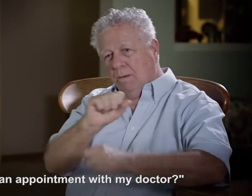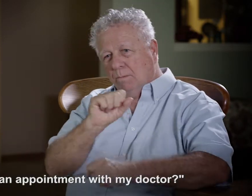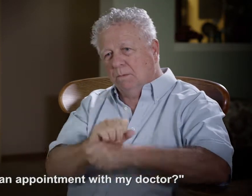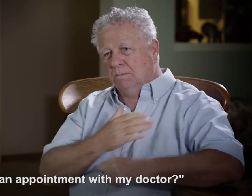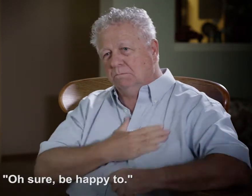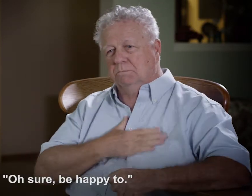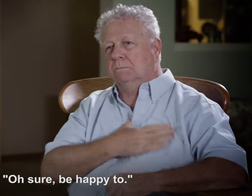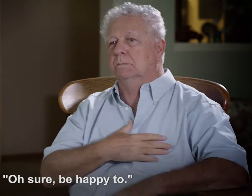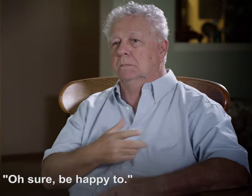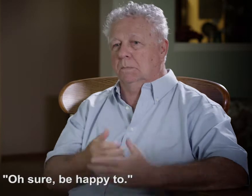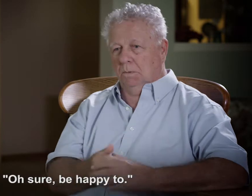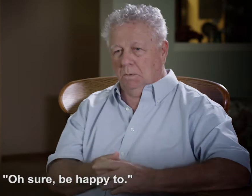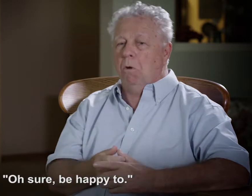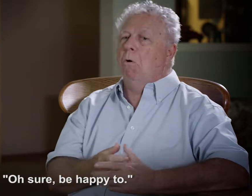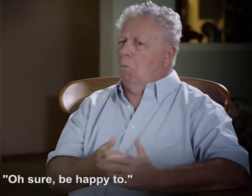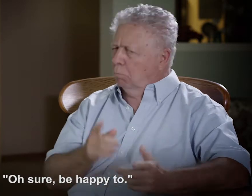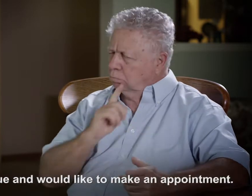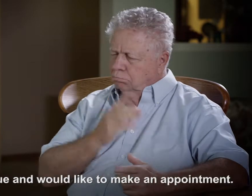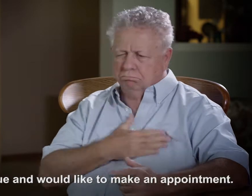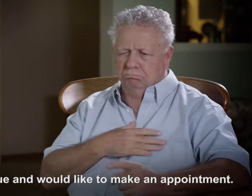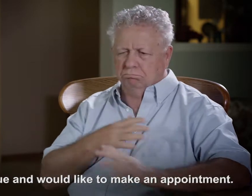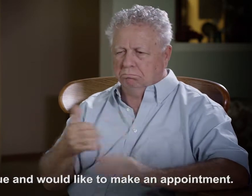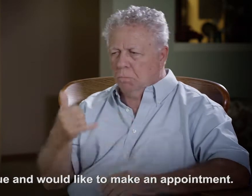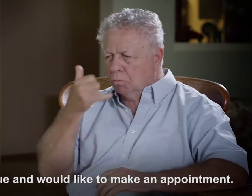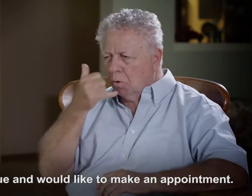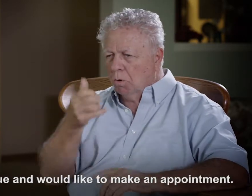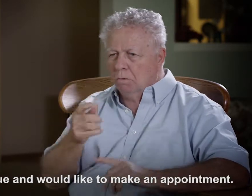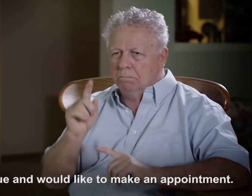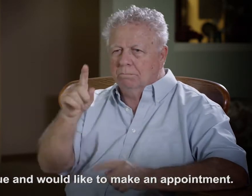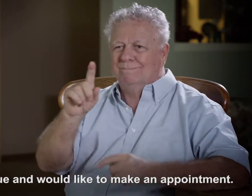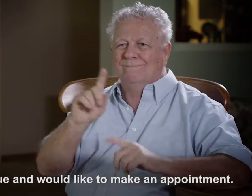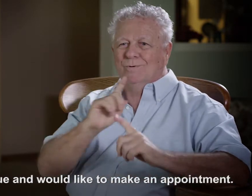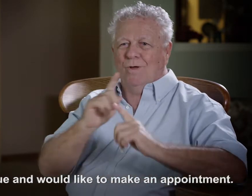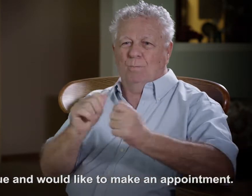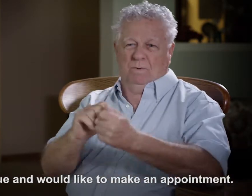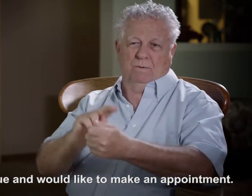Oh, sure, I'd be happy to. To tell them I had a health issue and would like to make an appointment.